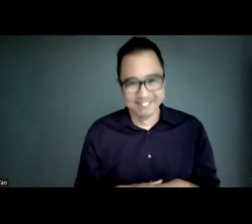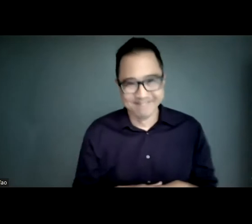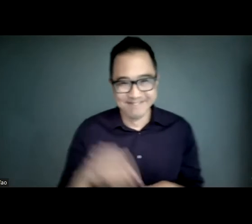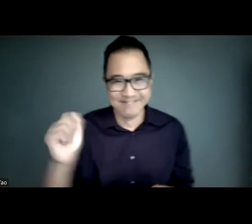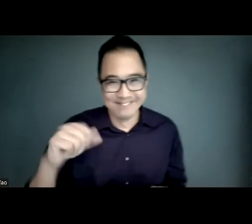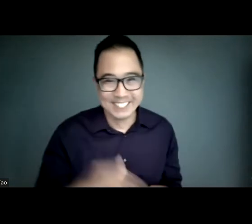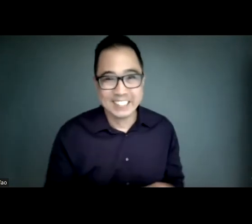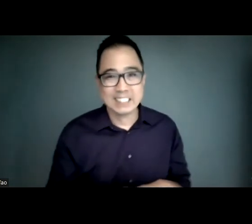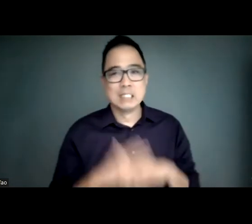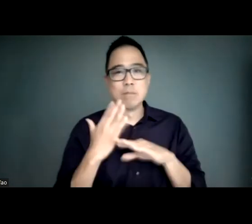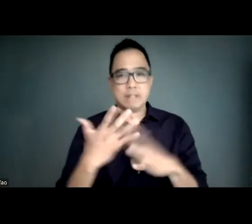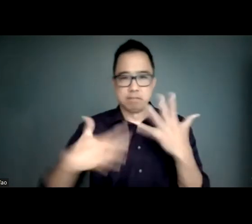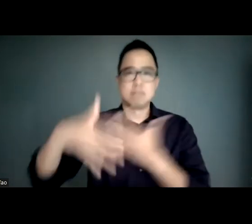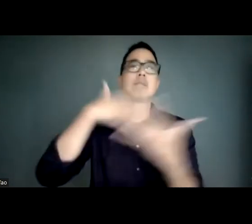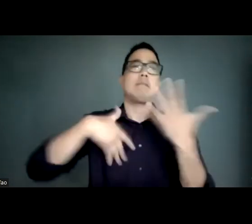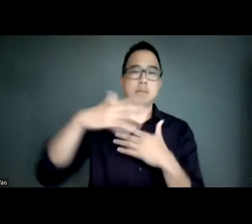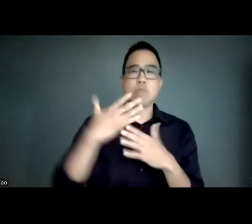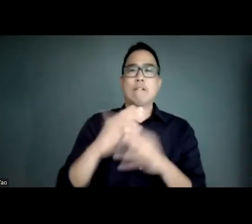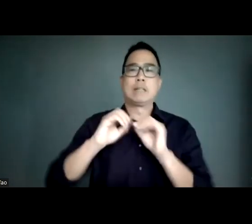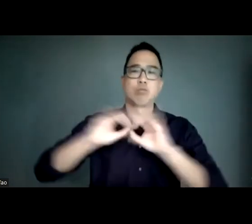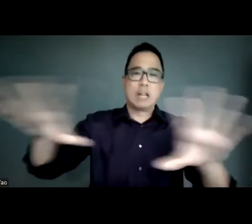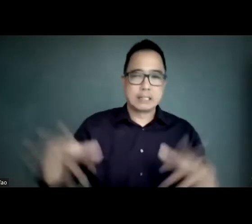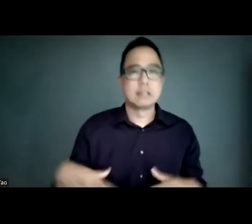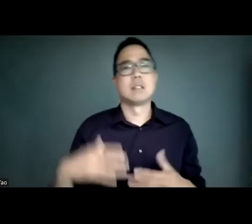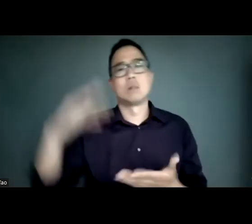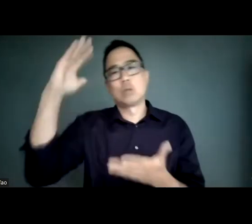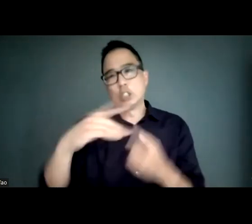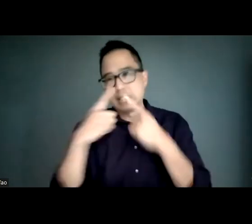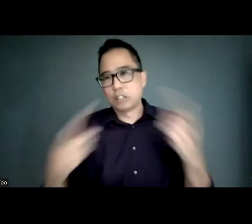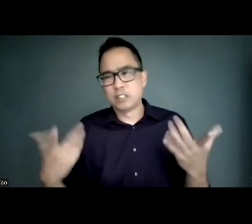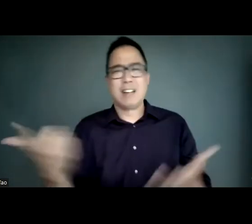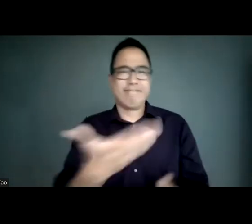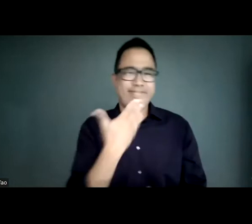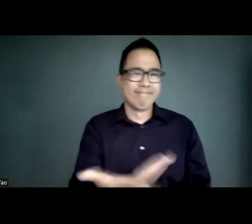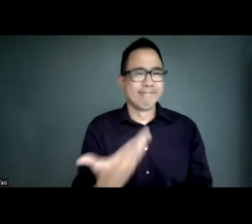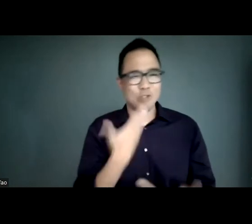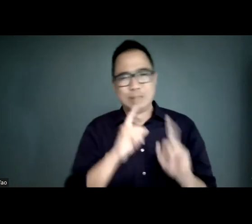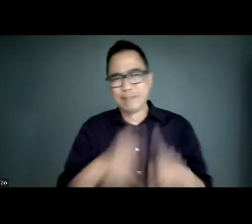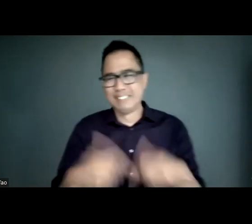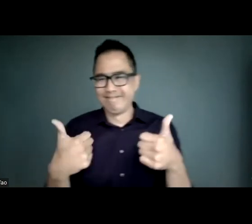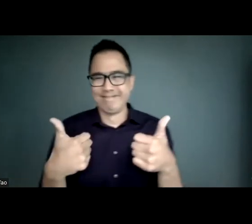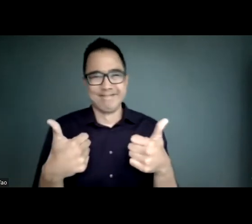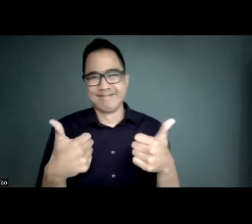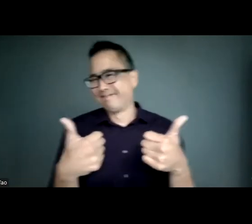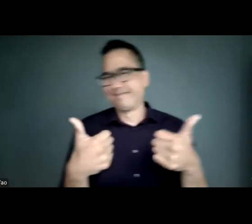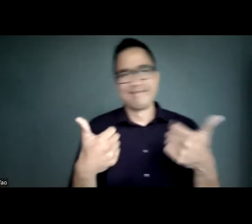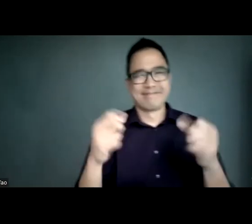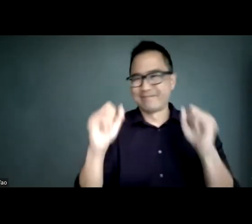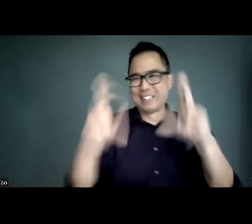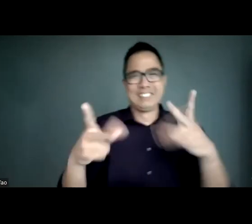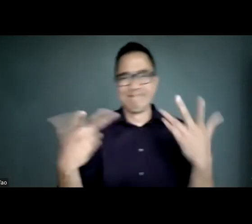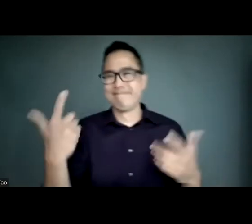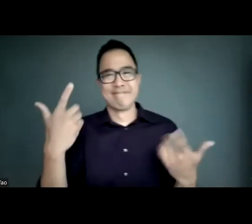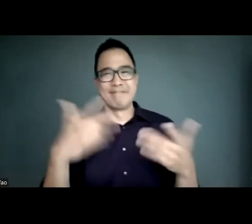Right, there's a lot of very hip designs for masks that reduce the spread, helps